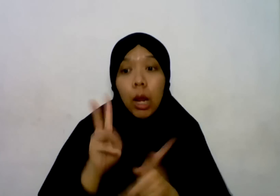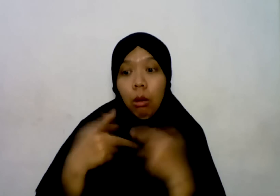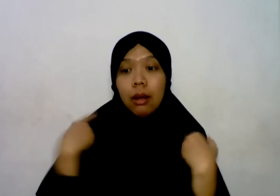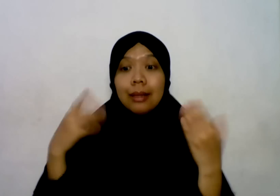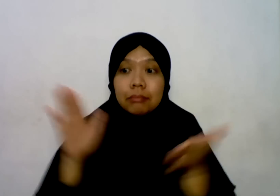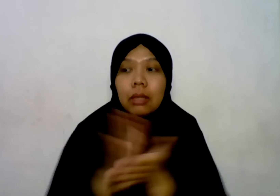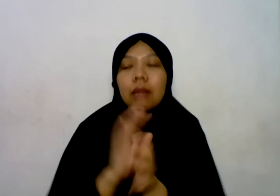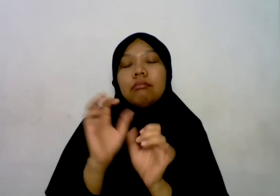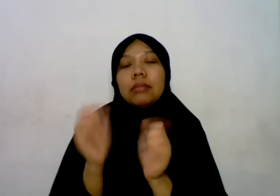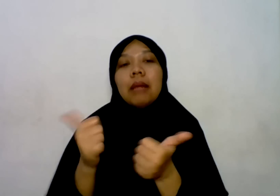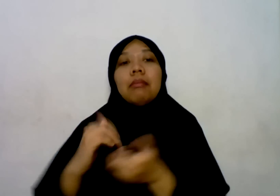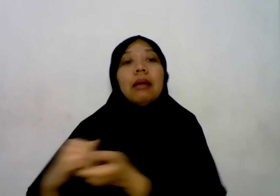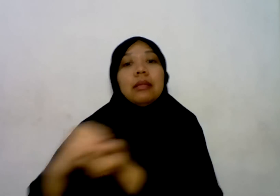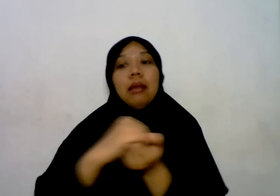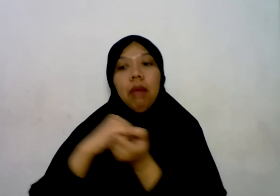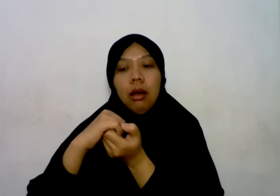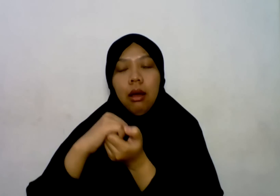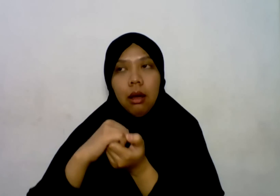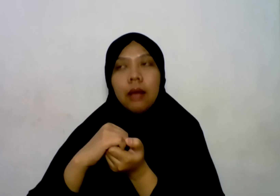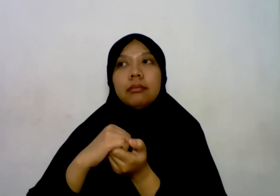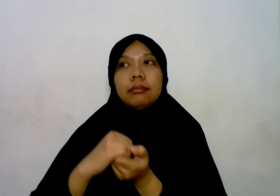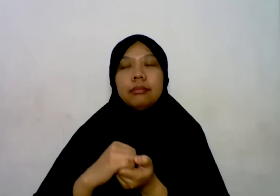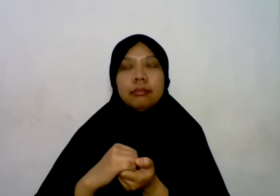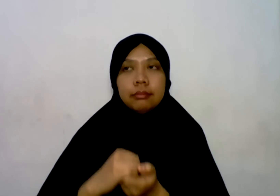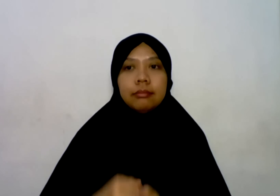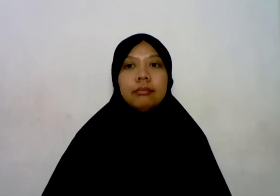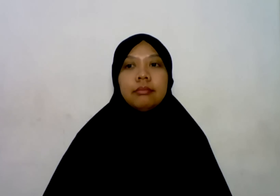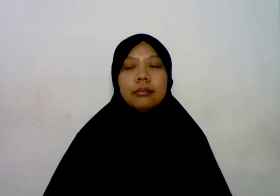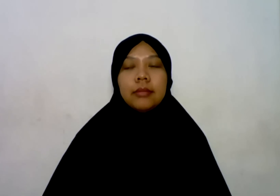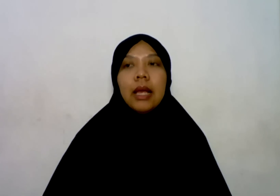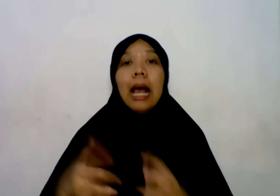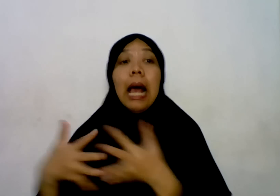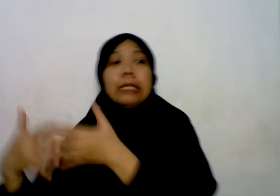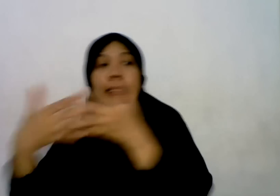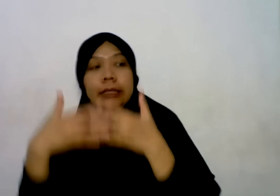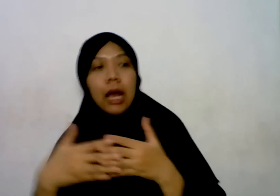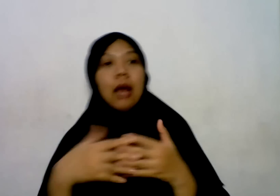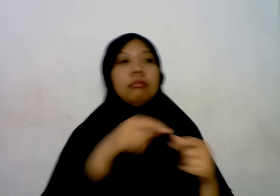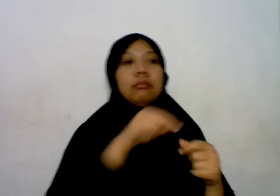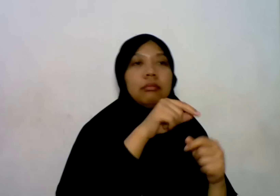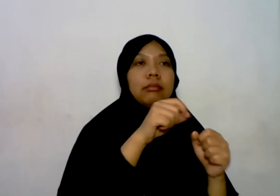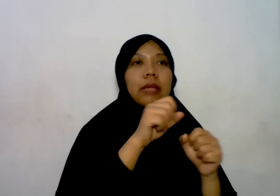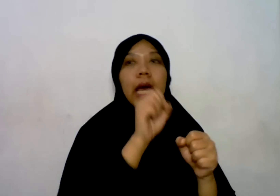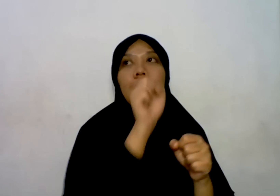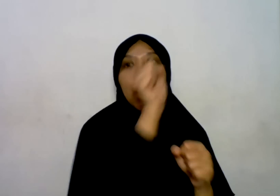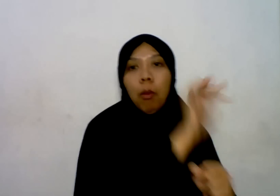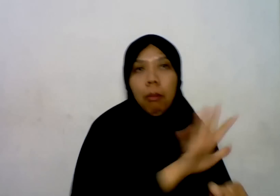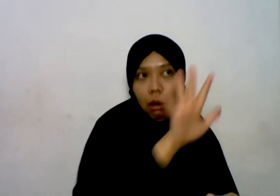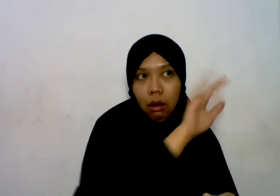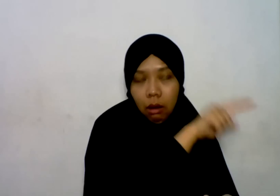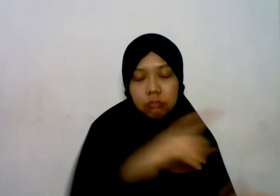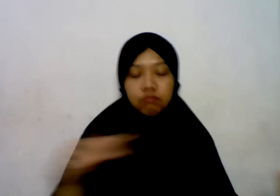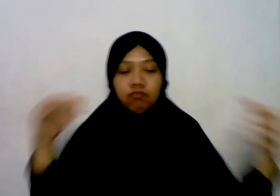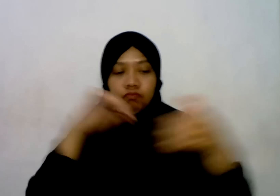together across East and West, North and South divides. And I